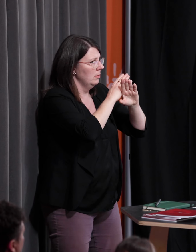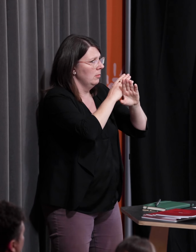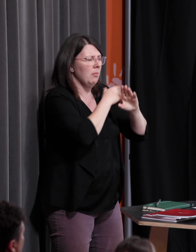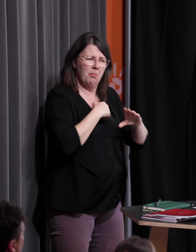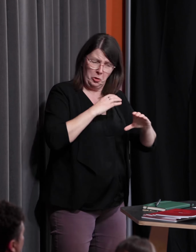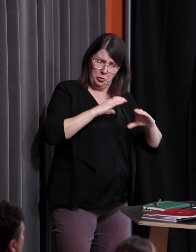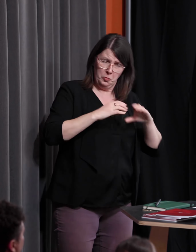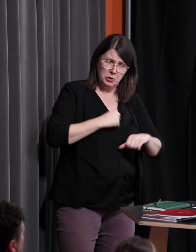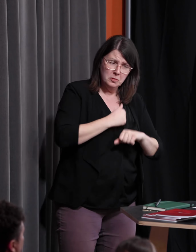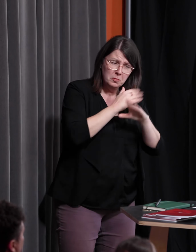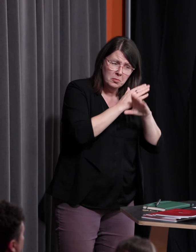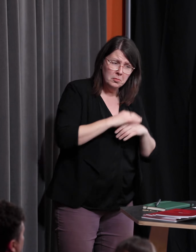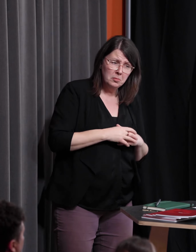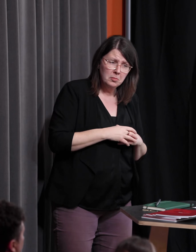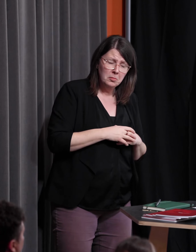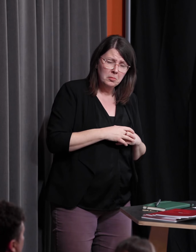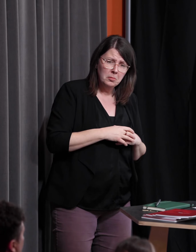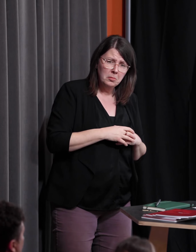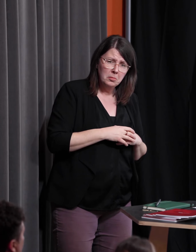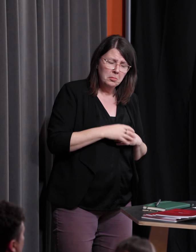communication barrier.